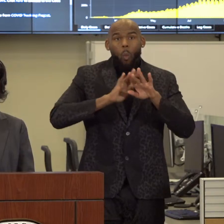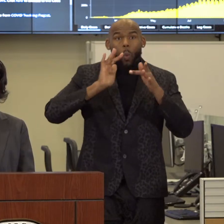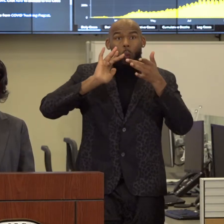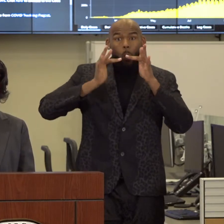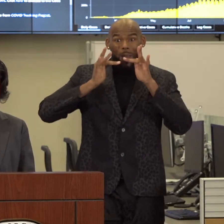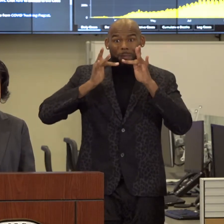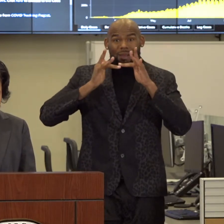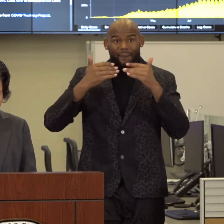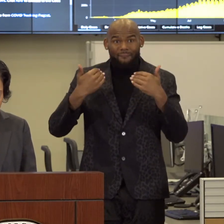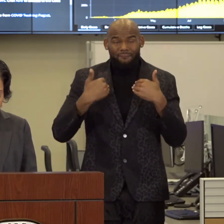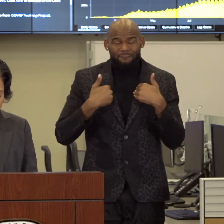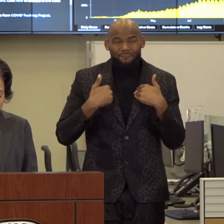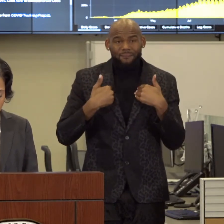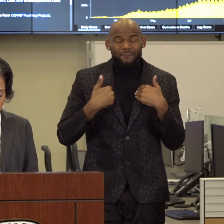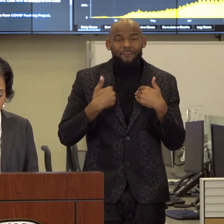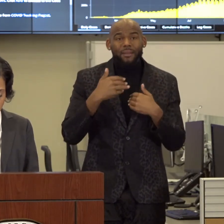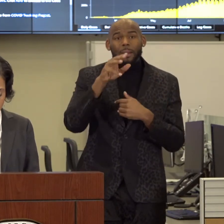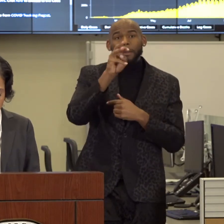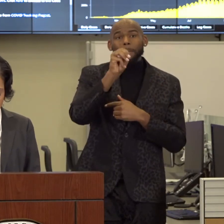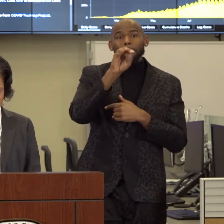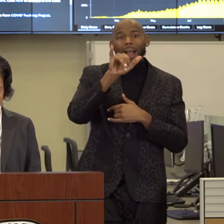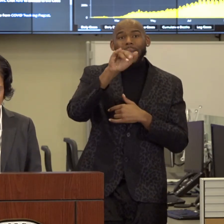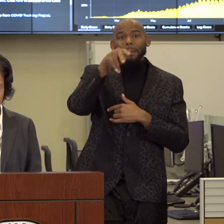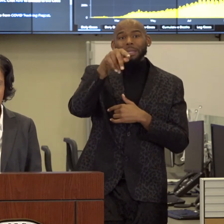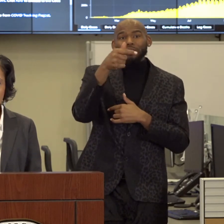mypgc.us/COVID vaccine. Again,